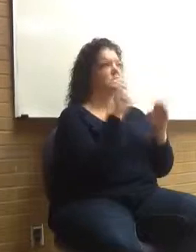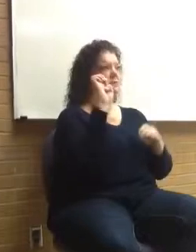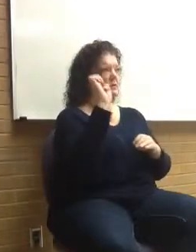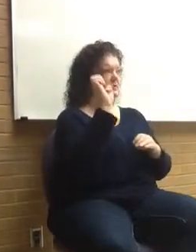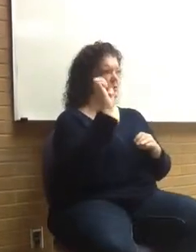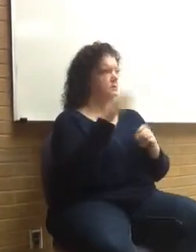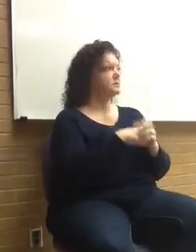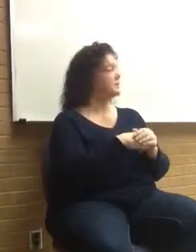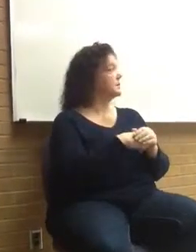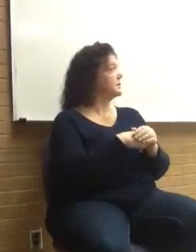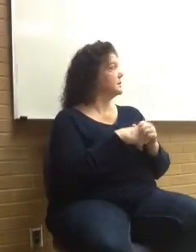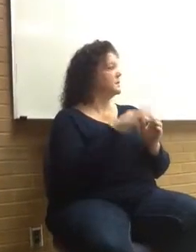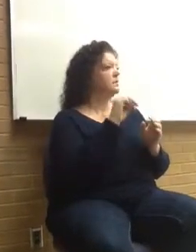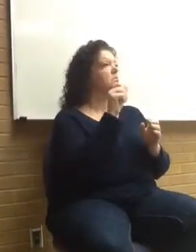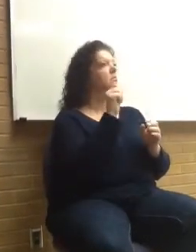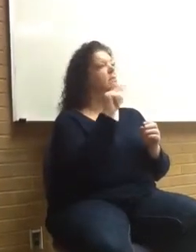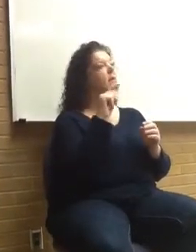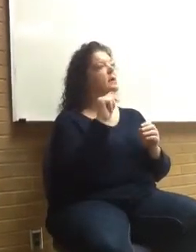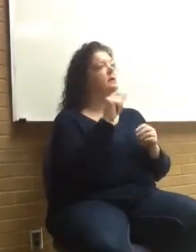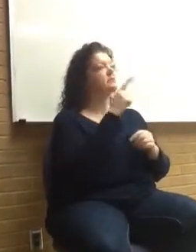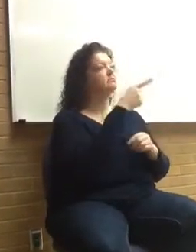Matt, you do the second one.